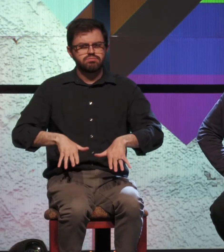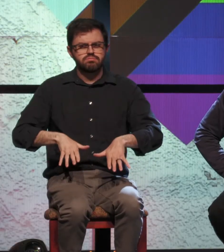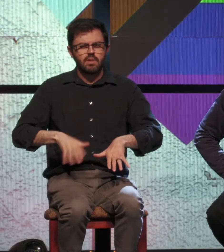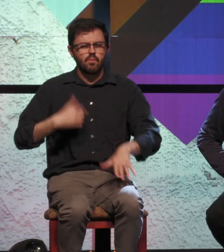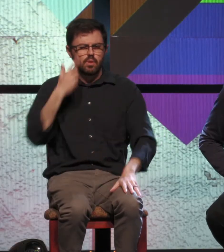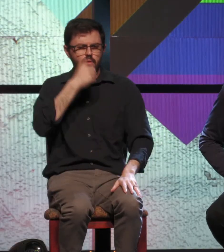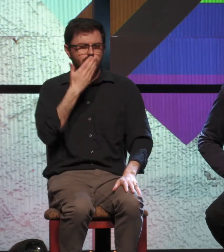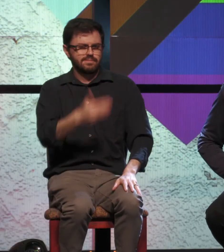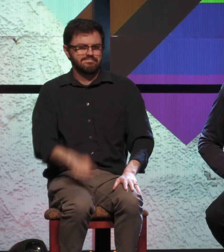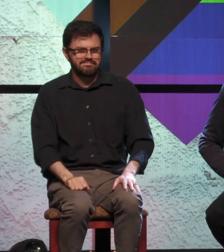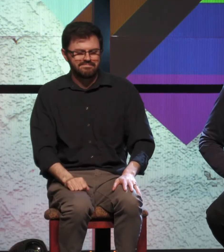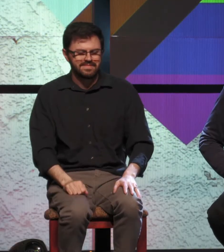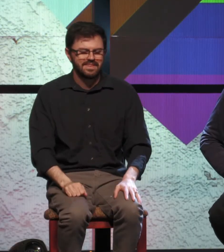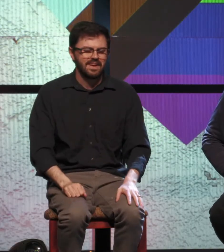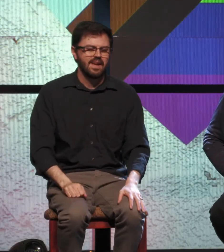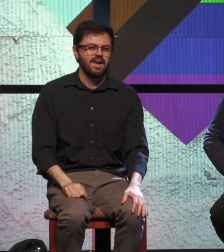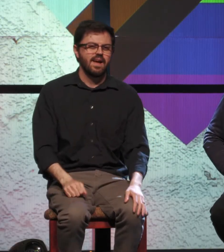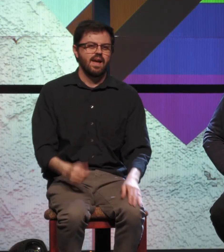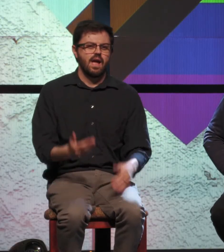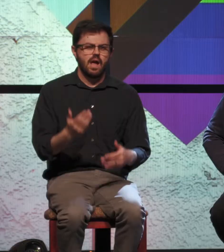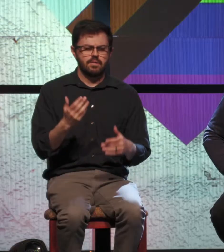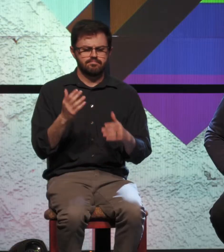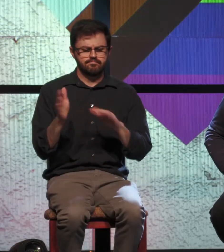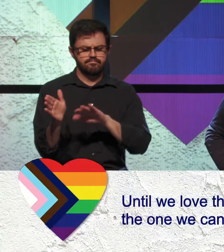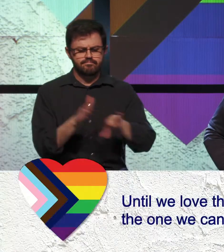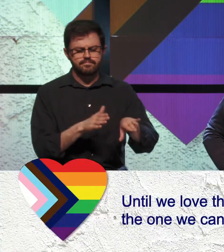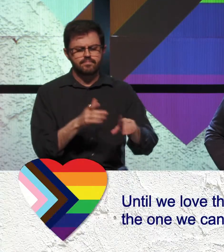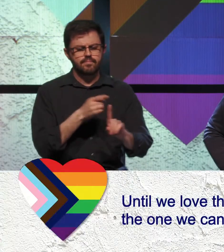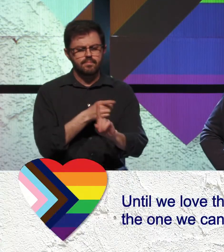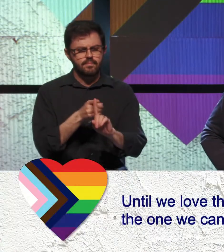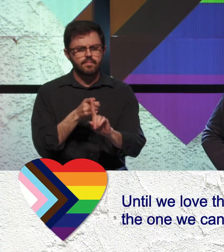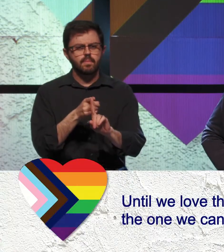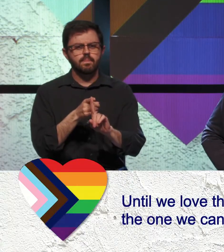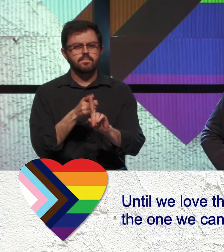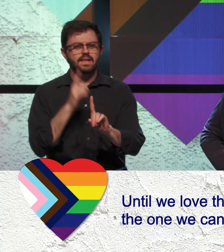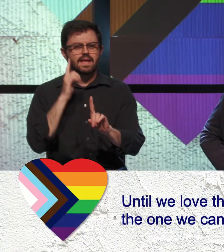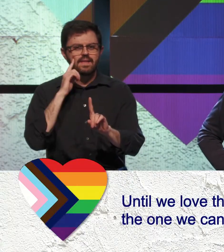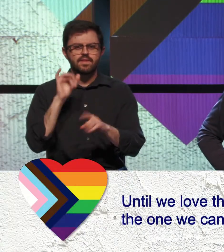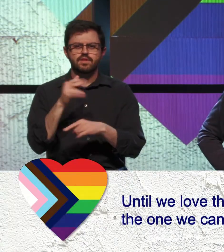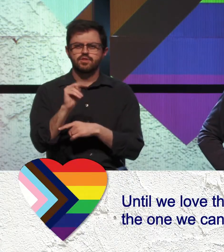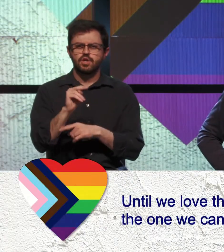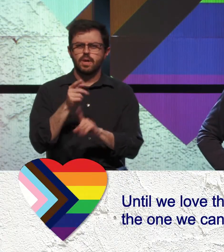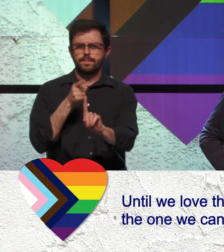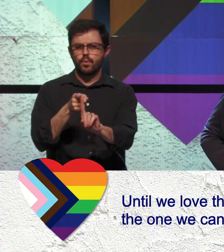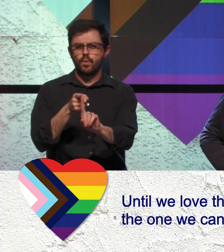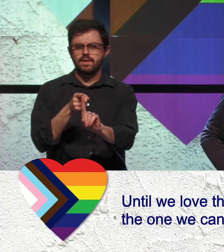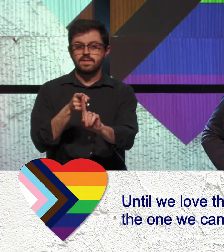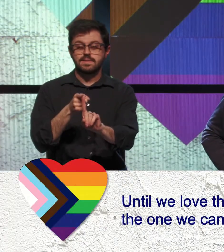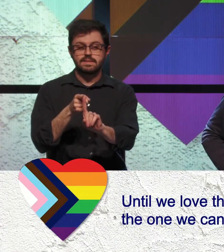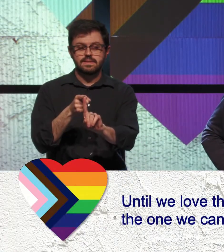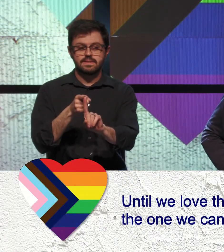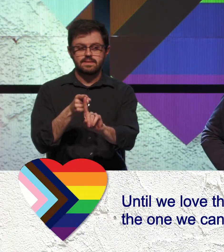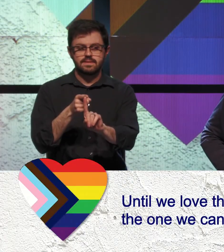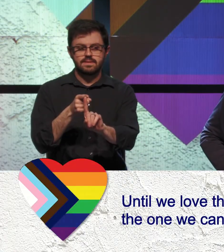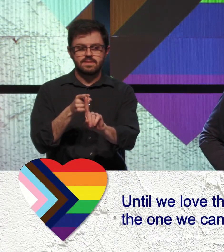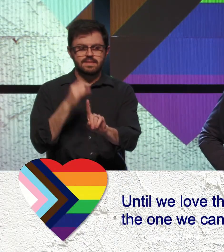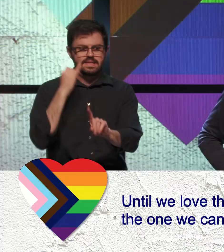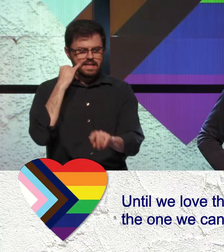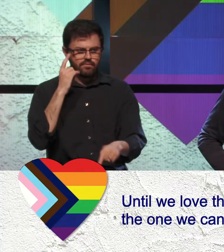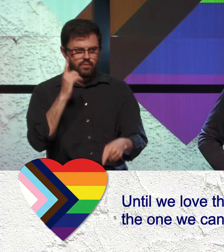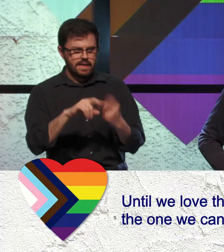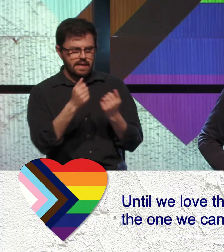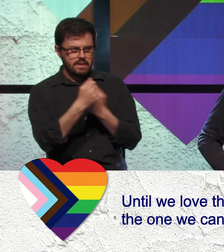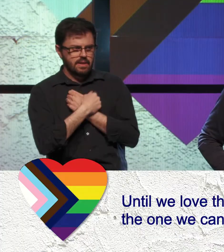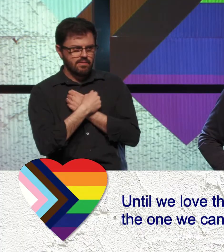And I think what 1 John is telling us is until we love the ones we see, we can't love the one we can't see. It's